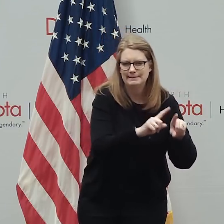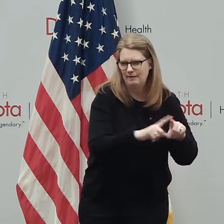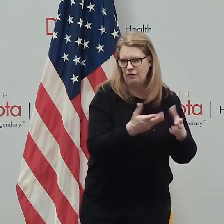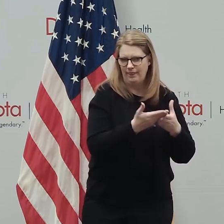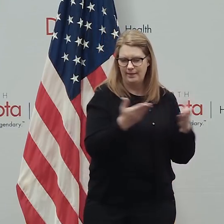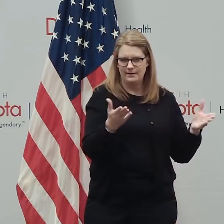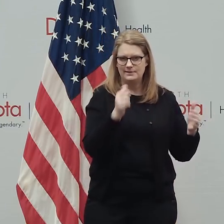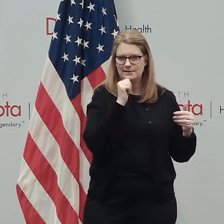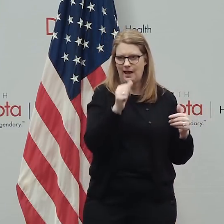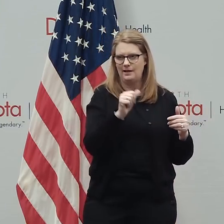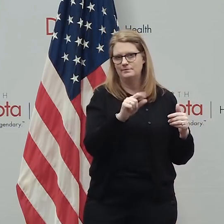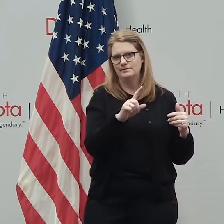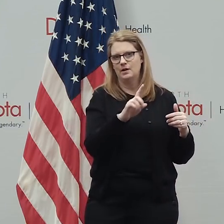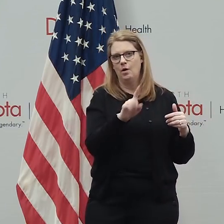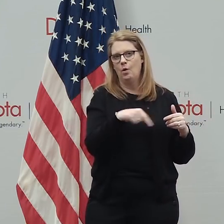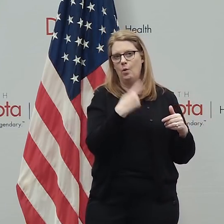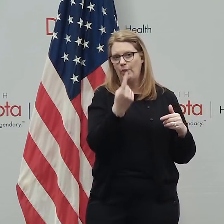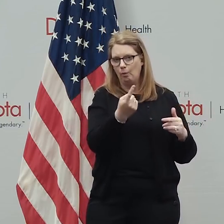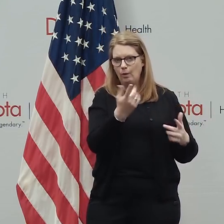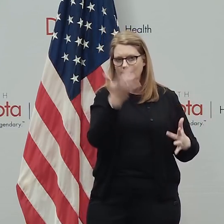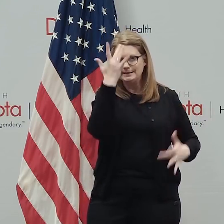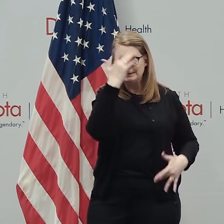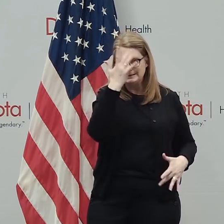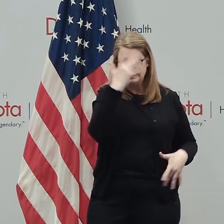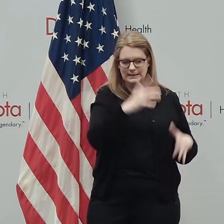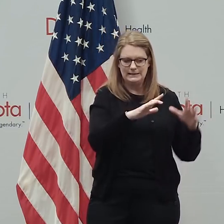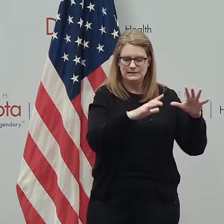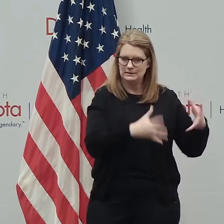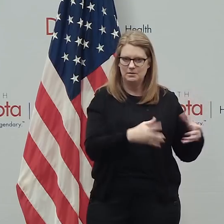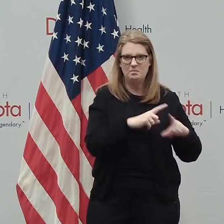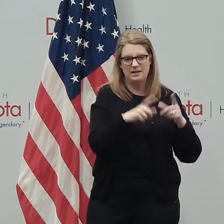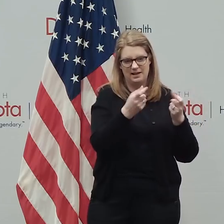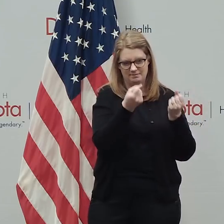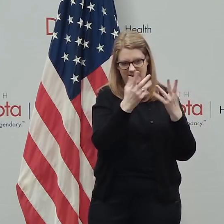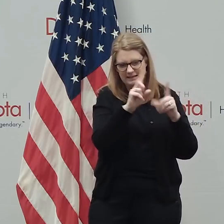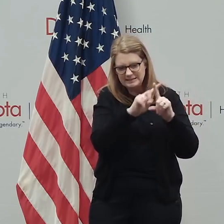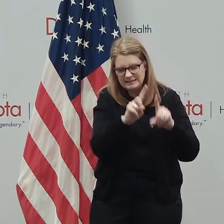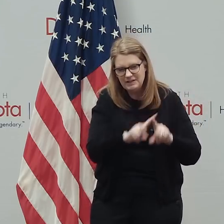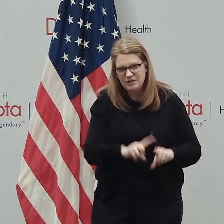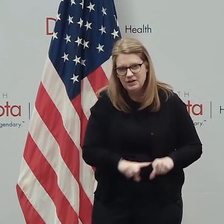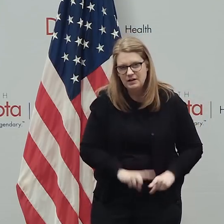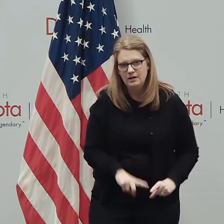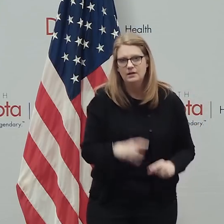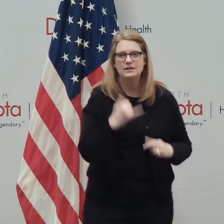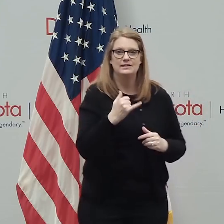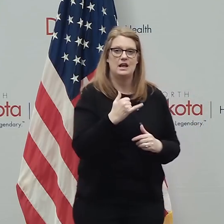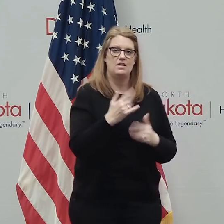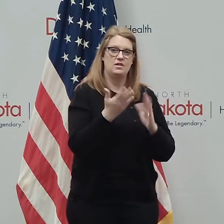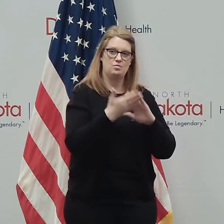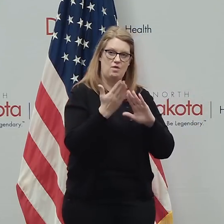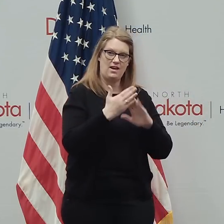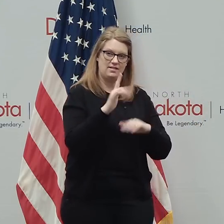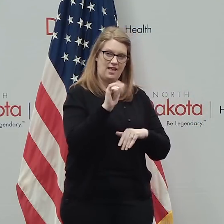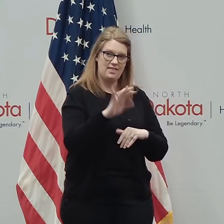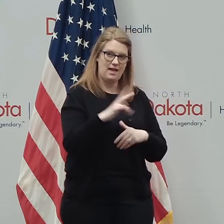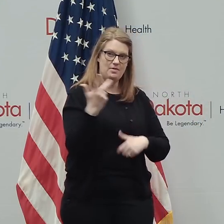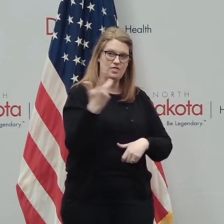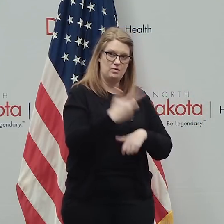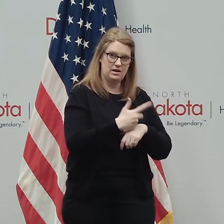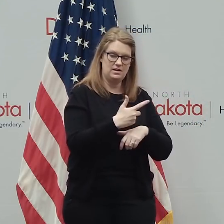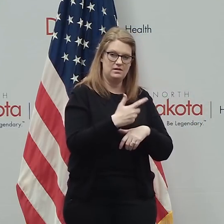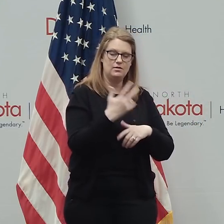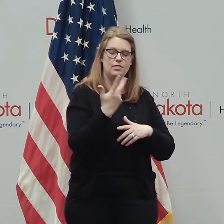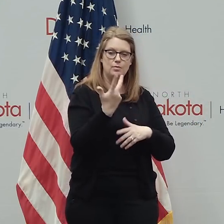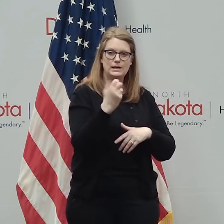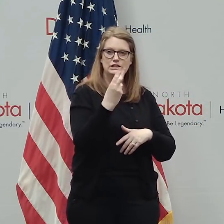single disease category like COVID. But now we're running that lab 3 shifts, 24 hours a day, 7 days a